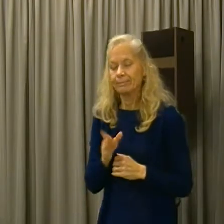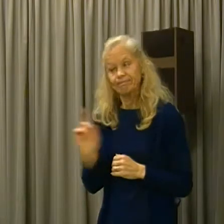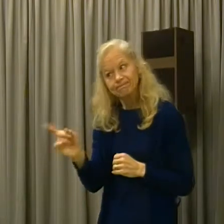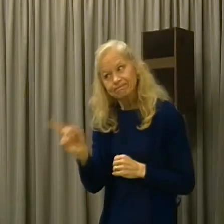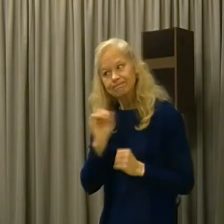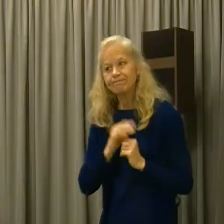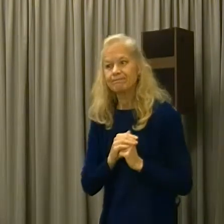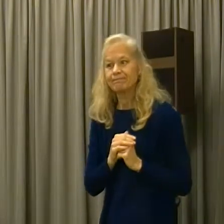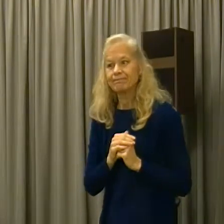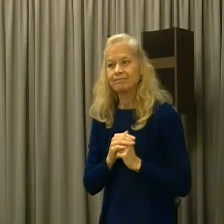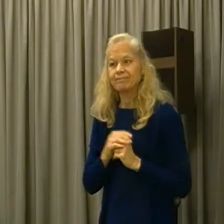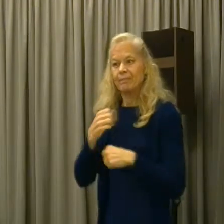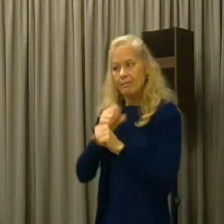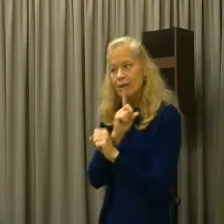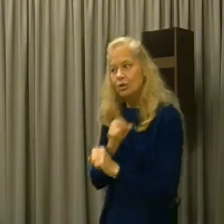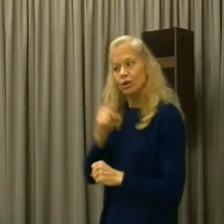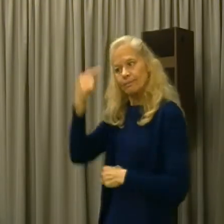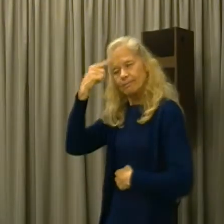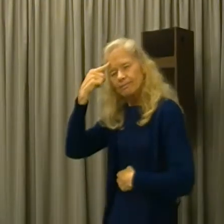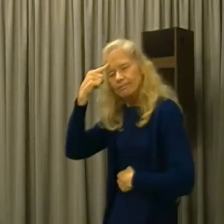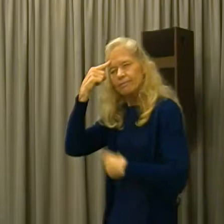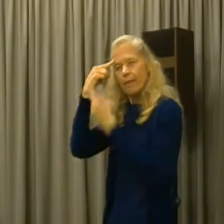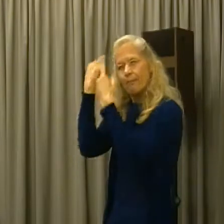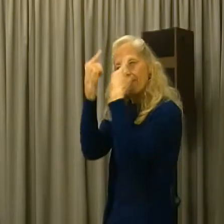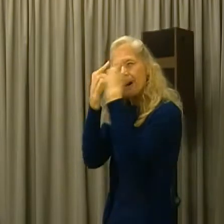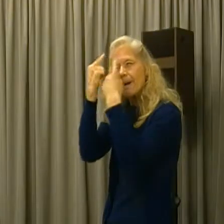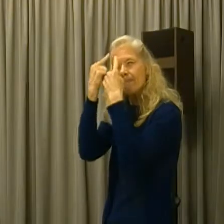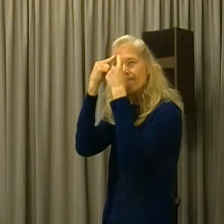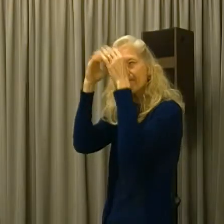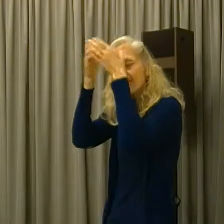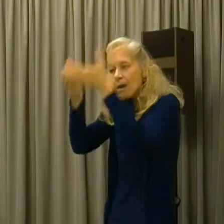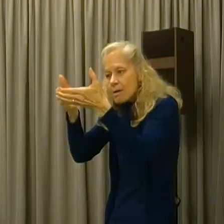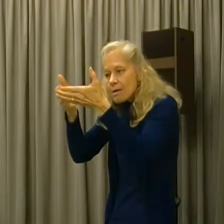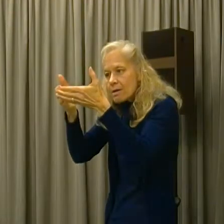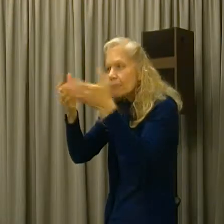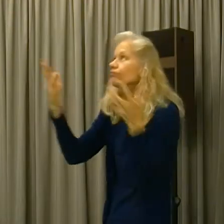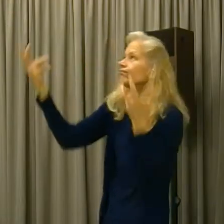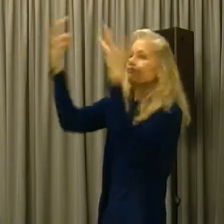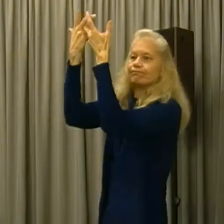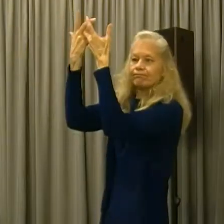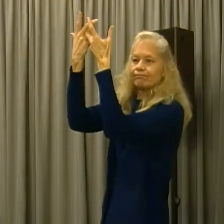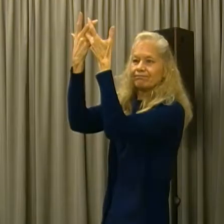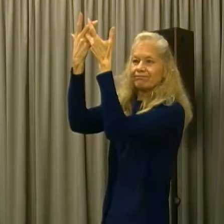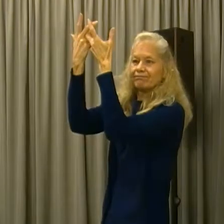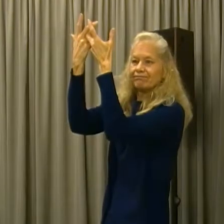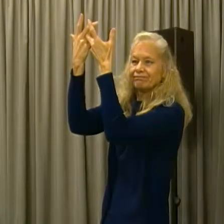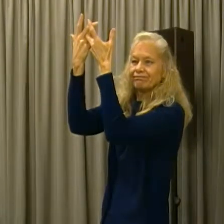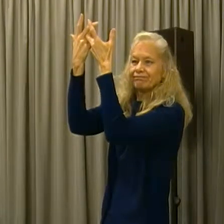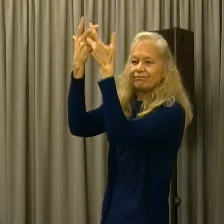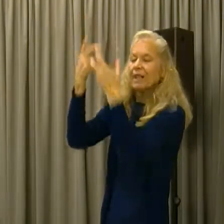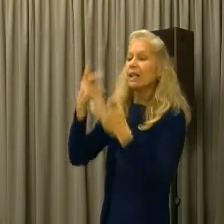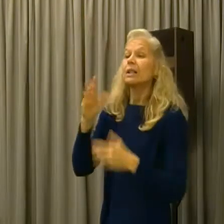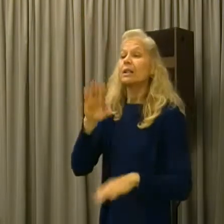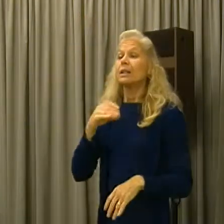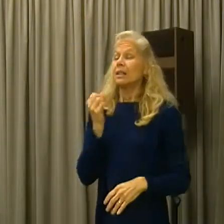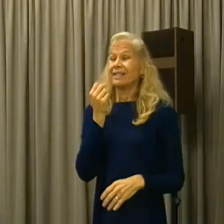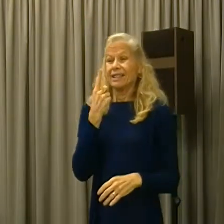what a sobering thought. God knows our thoughts. By the way, there's hope for our thoughts. See, our thoughts need to be purified.